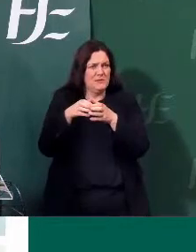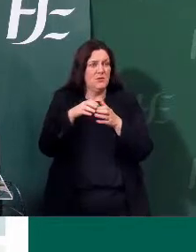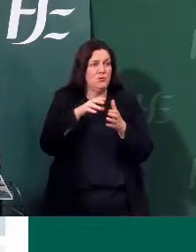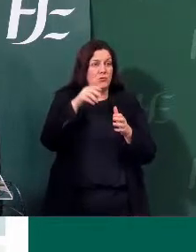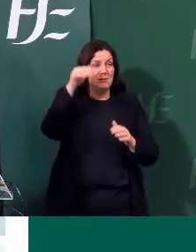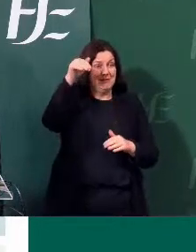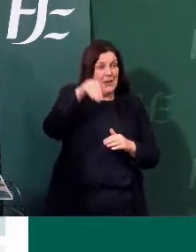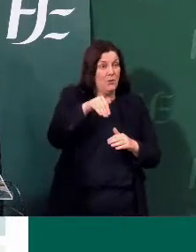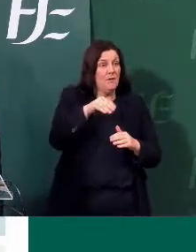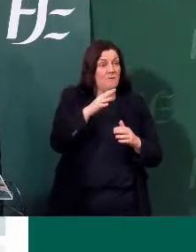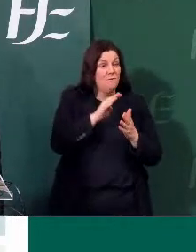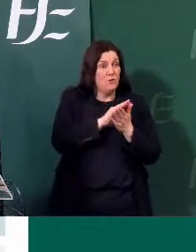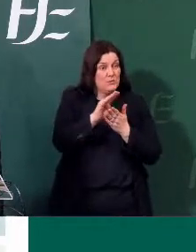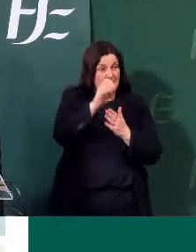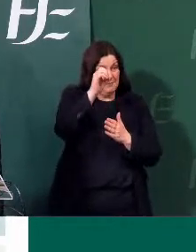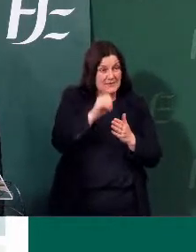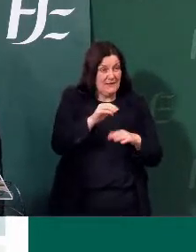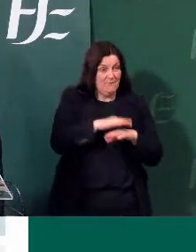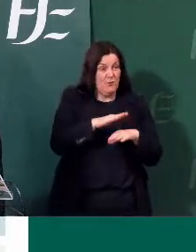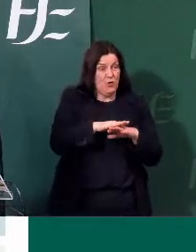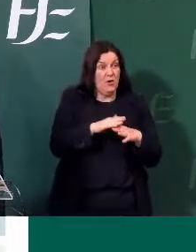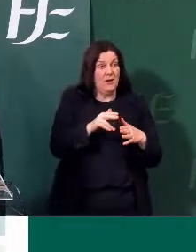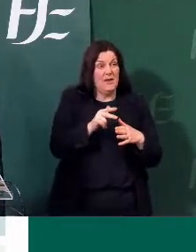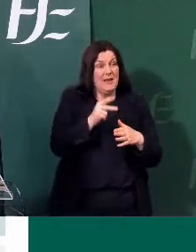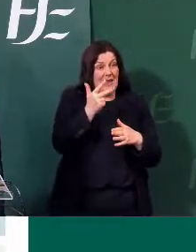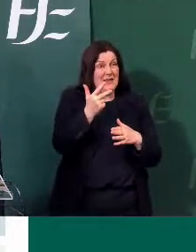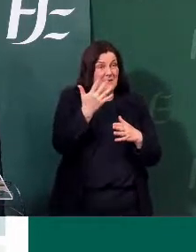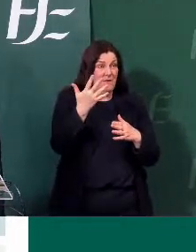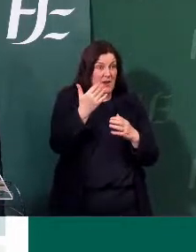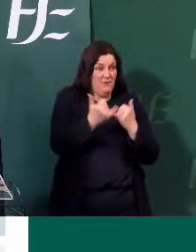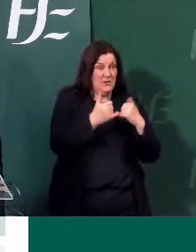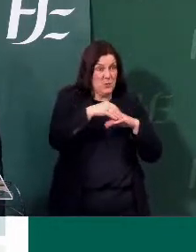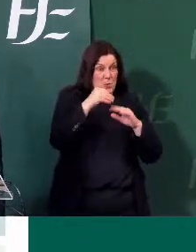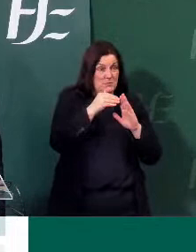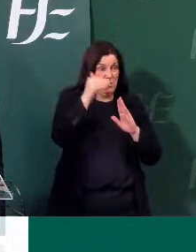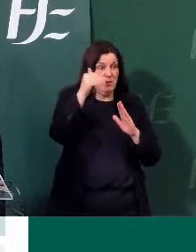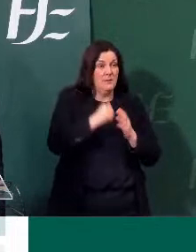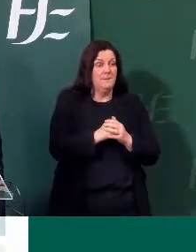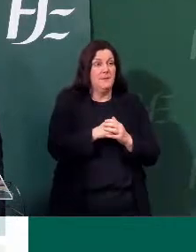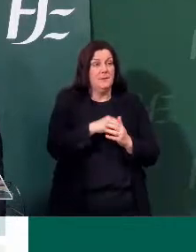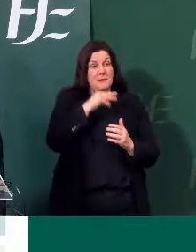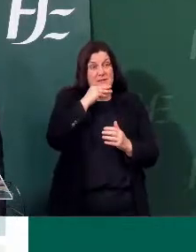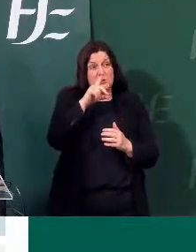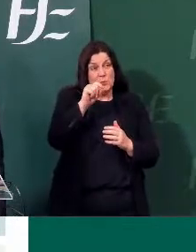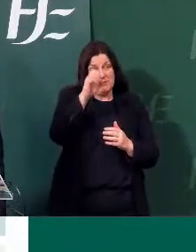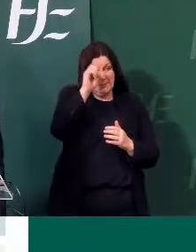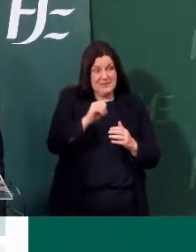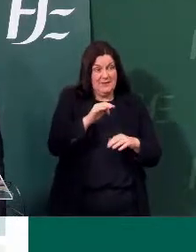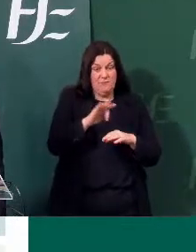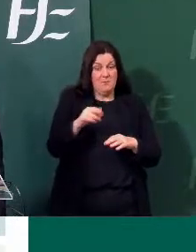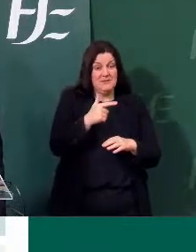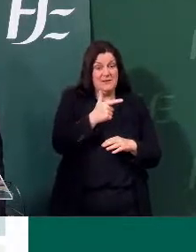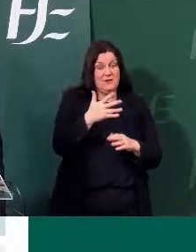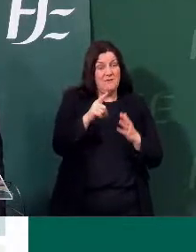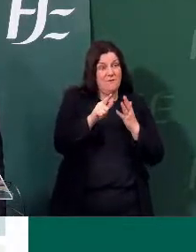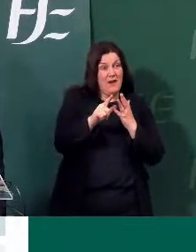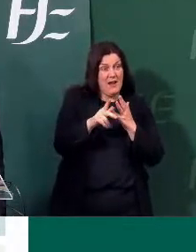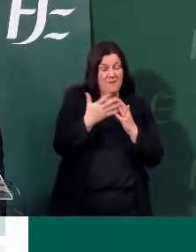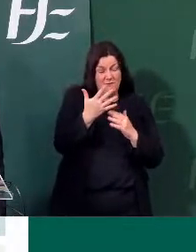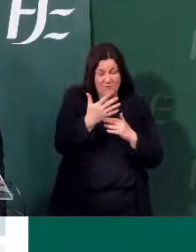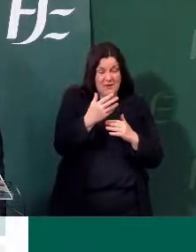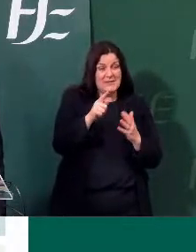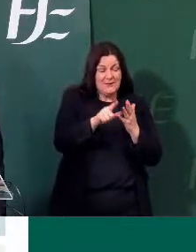in the 85 plus, almost 20% 75 to 84s, and 8% in 65 to 74.